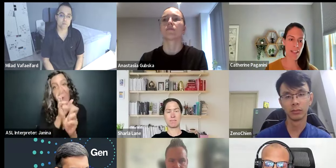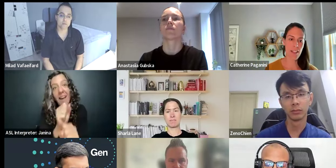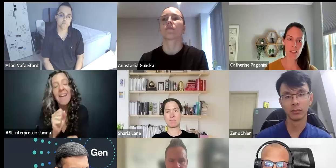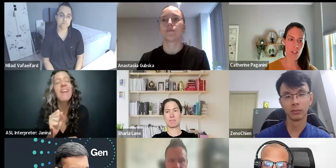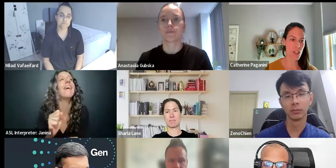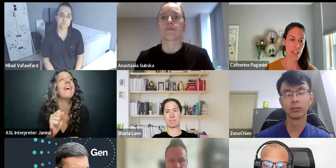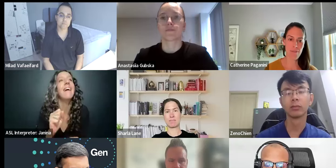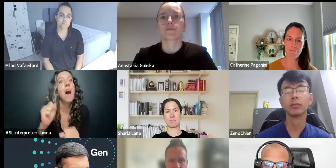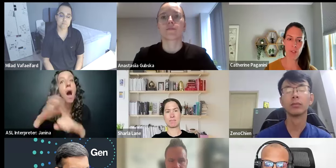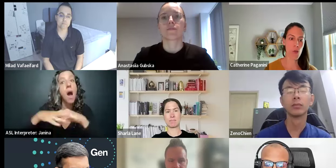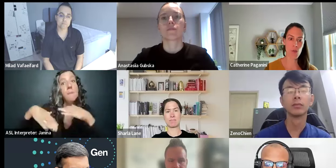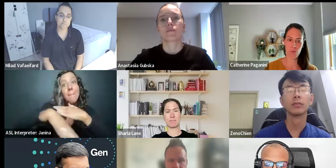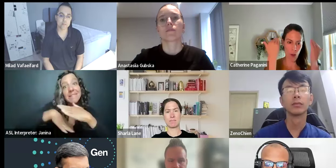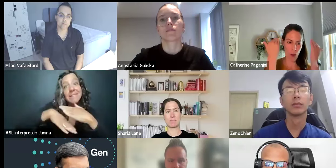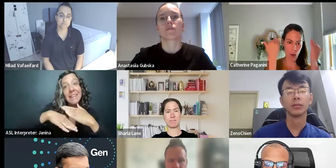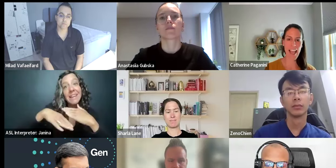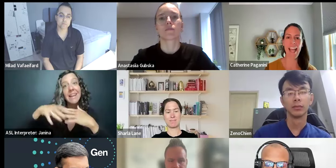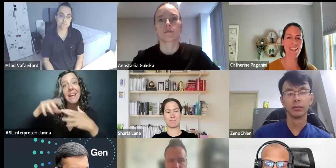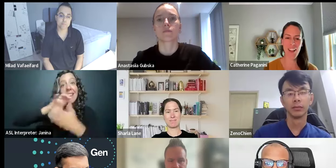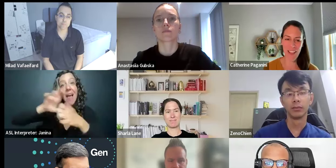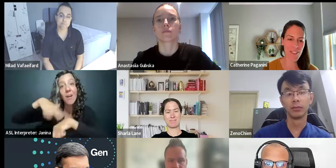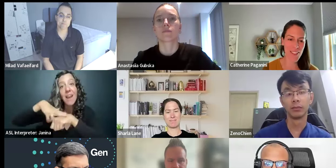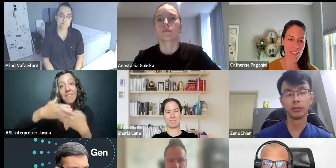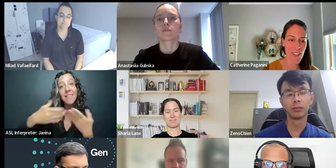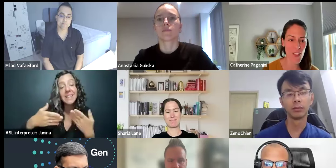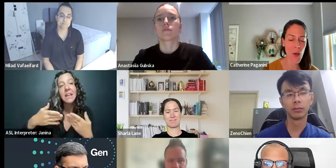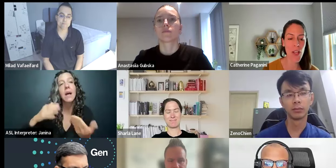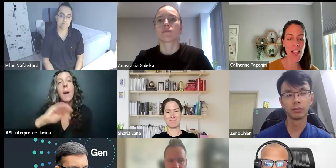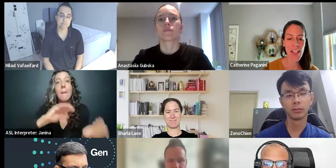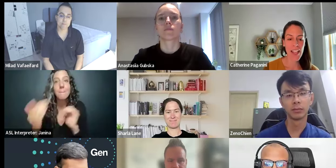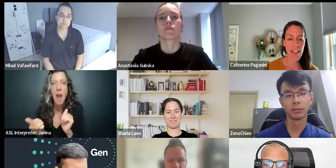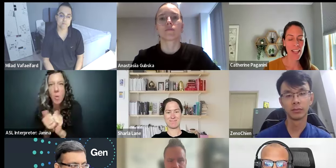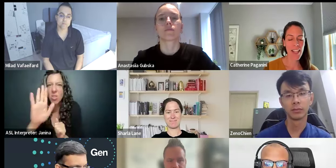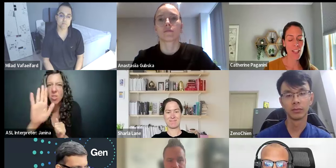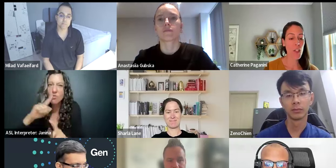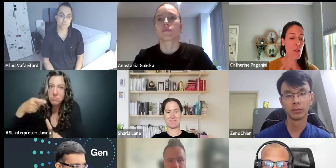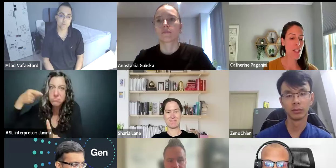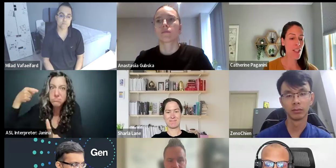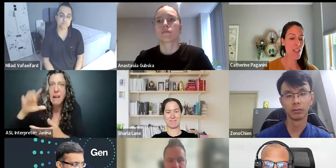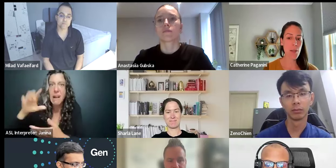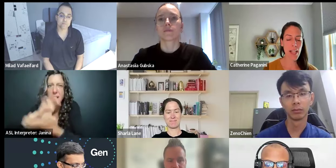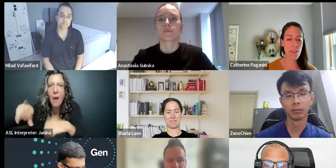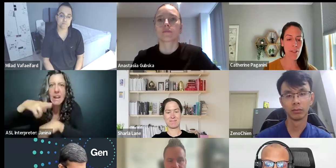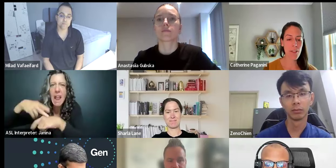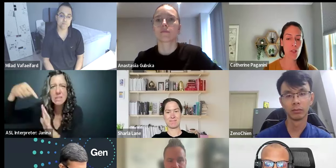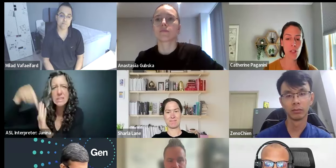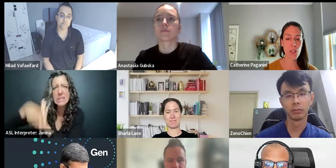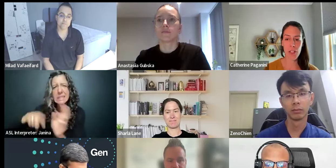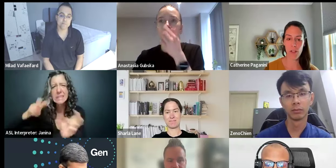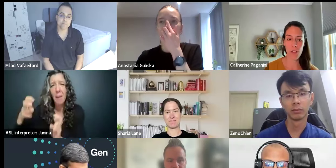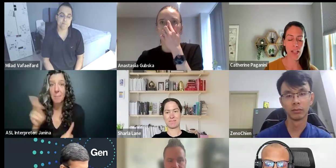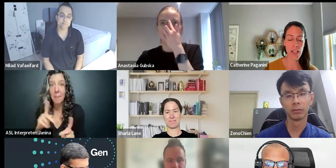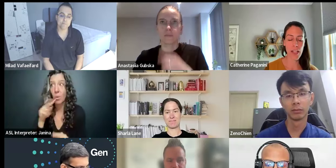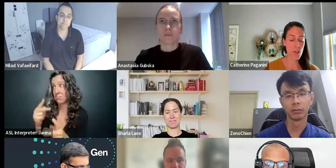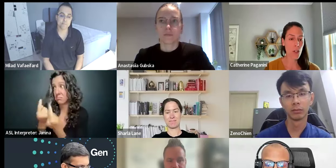talk that is highly technical and just like goes over the head of everyone else. So like use that as a platform for